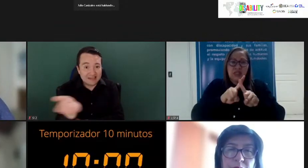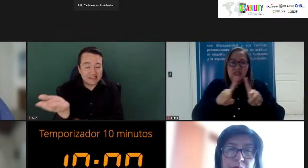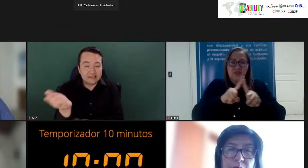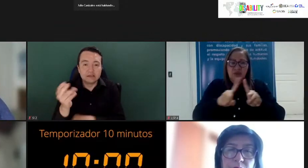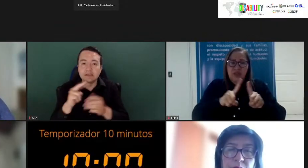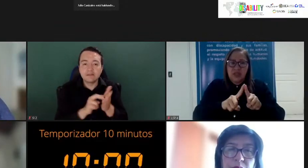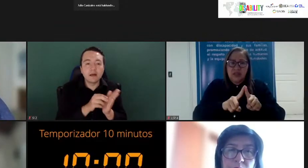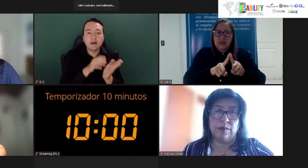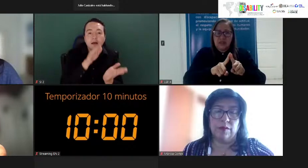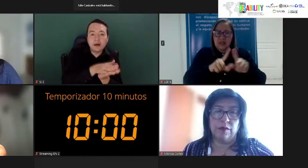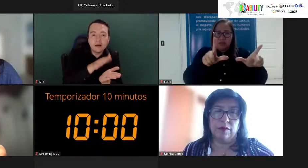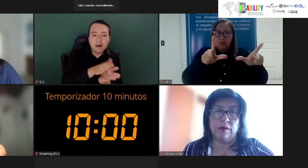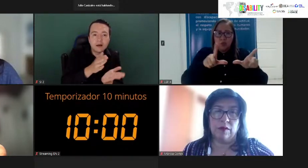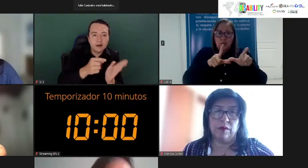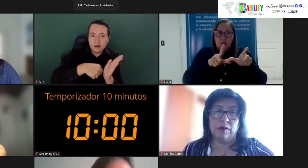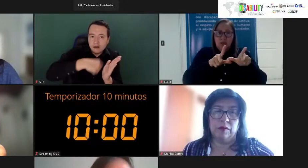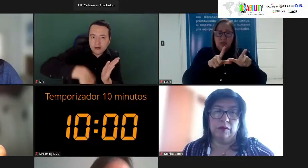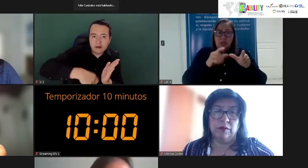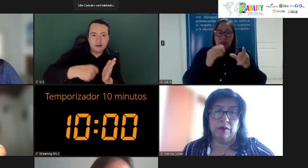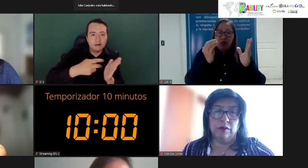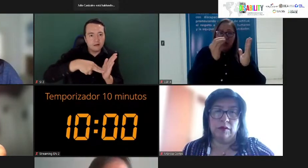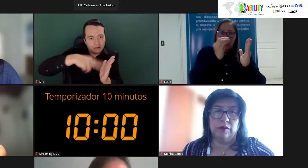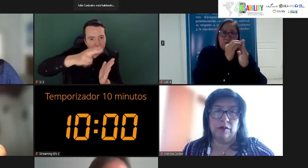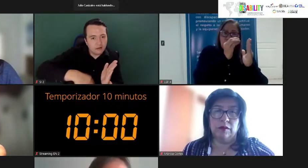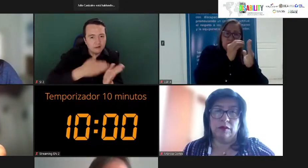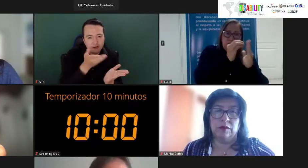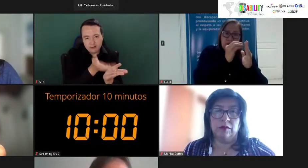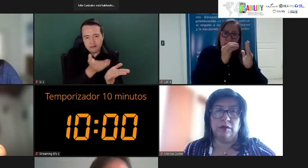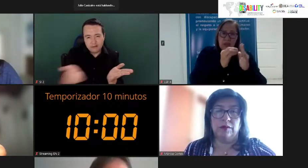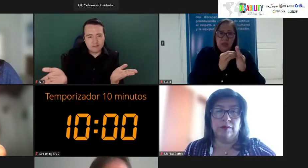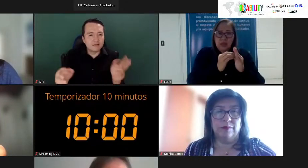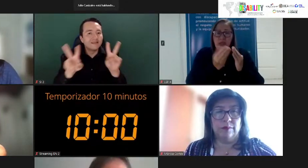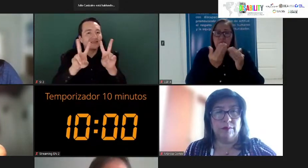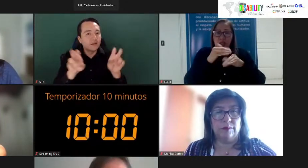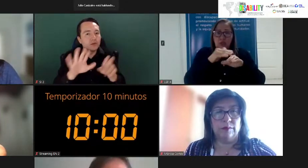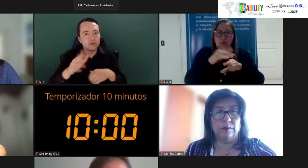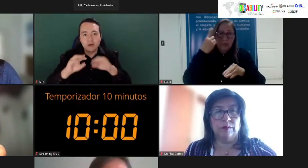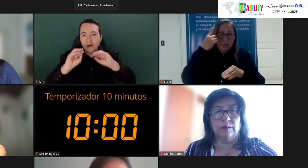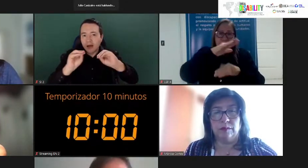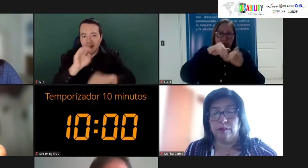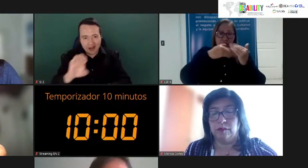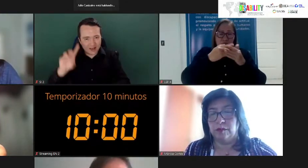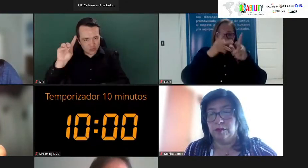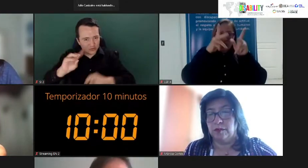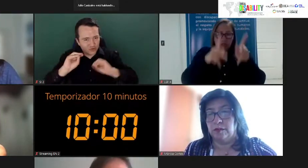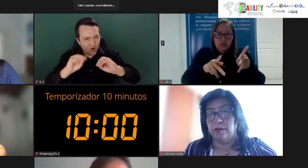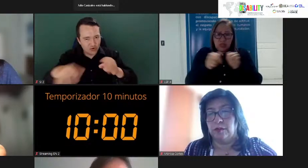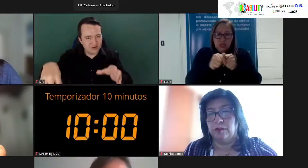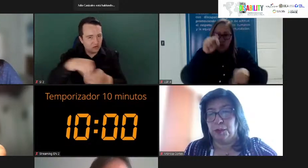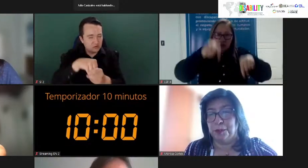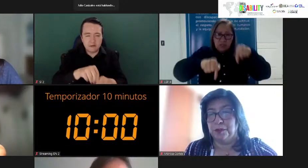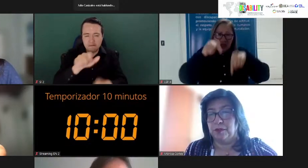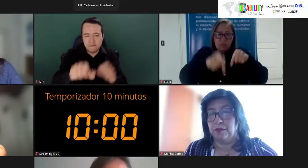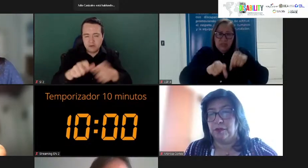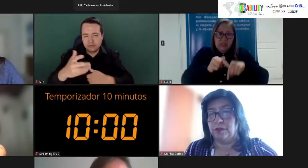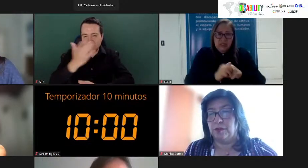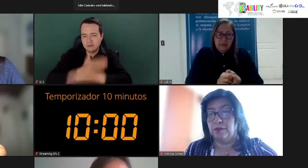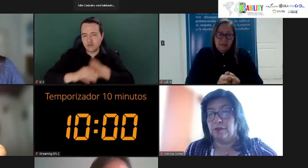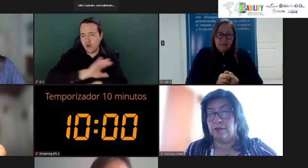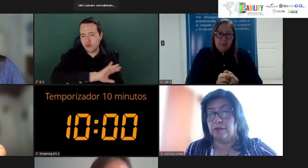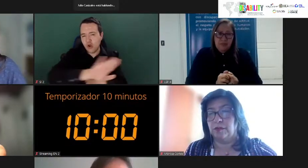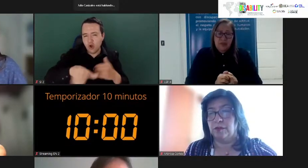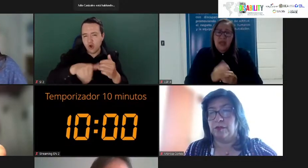she has taken us through the different instruments working on inclusive